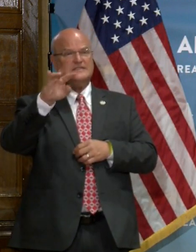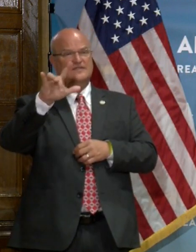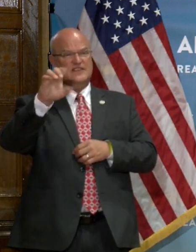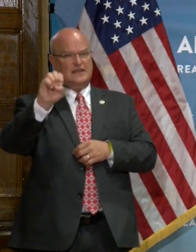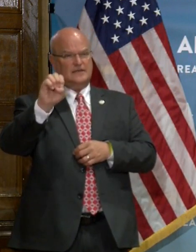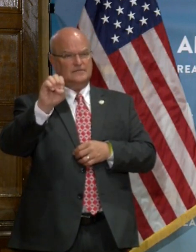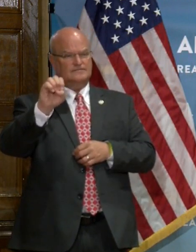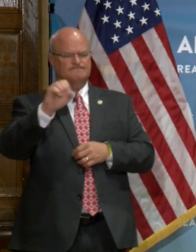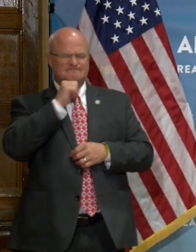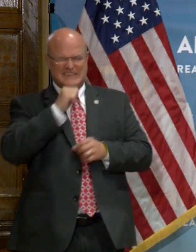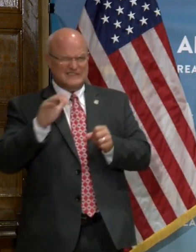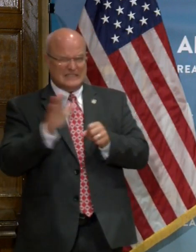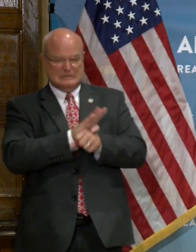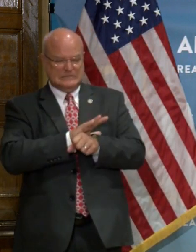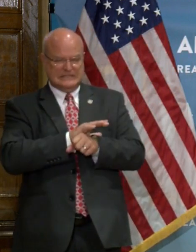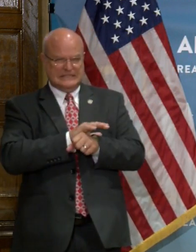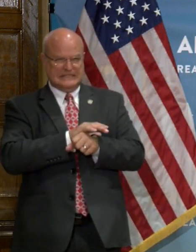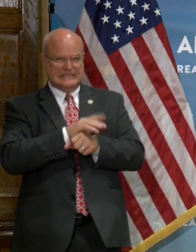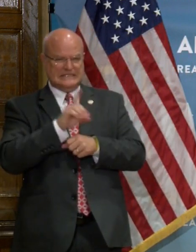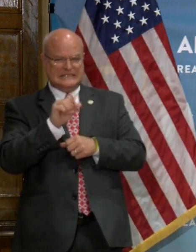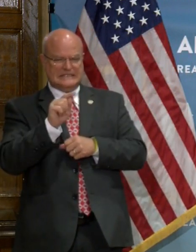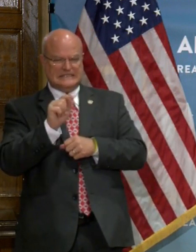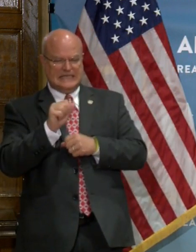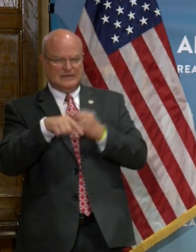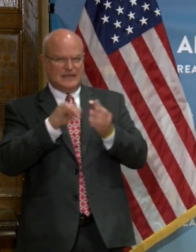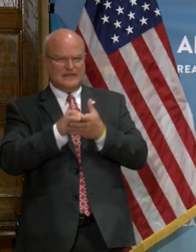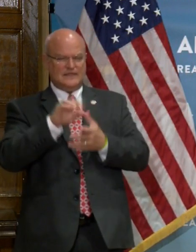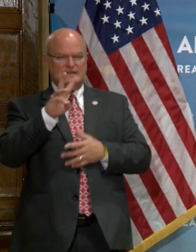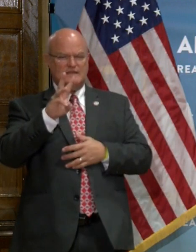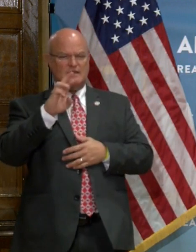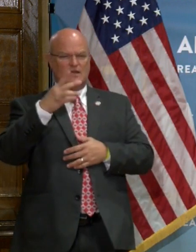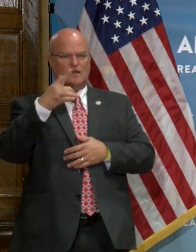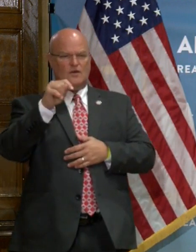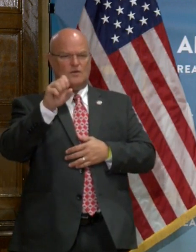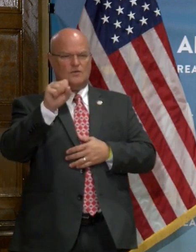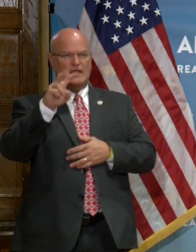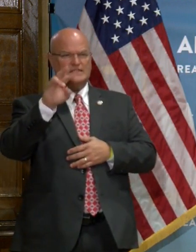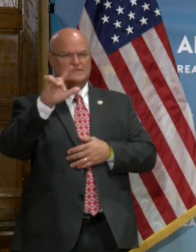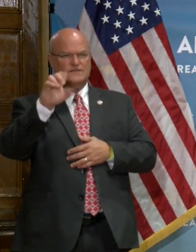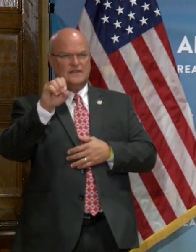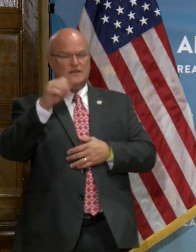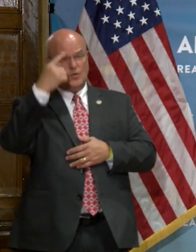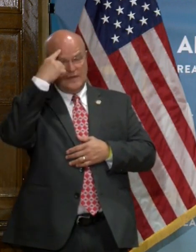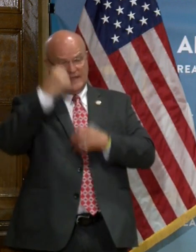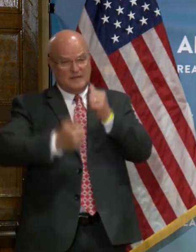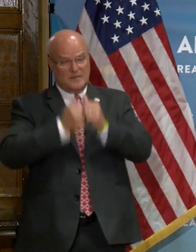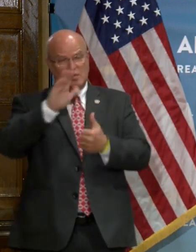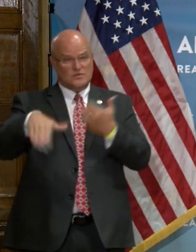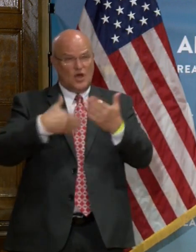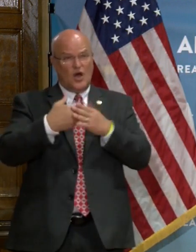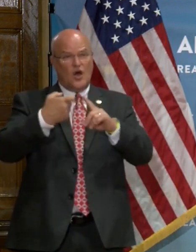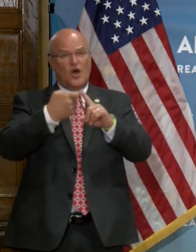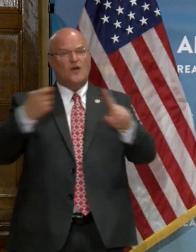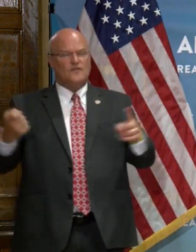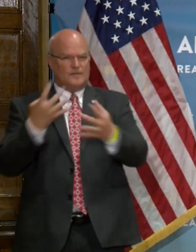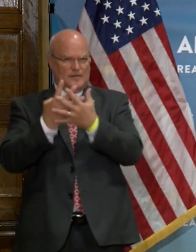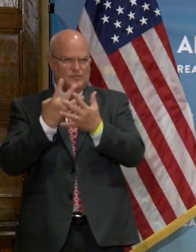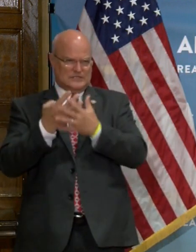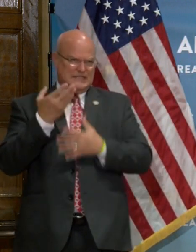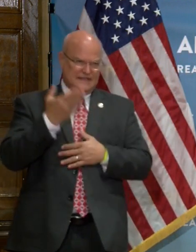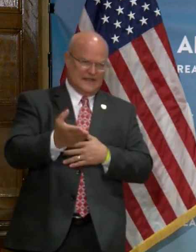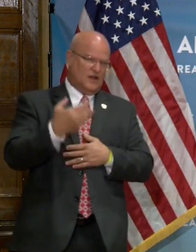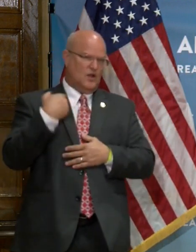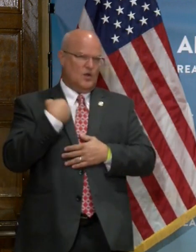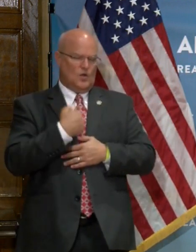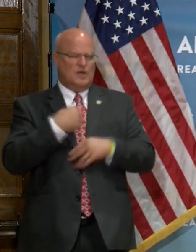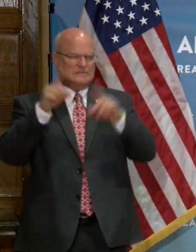we don't have complete data on those Wrightsville cases, we think that most or all of those are from the Wrightsville unit, where